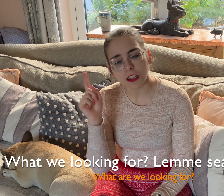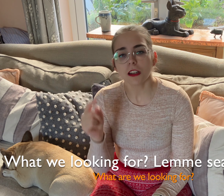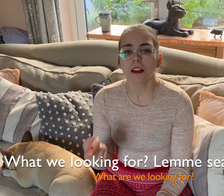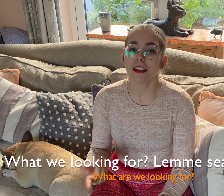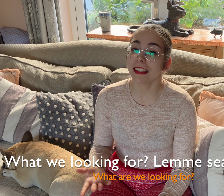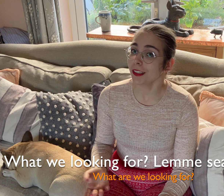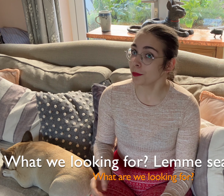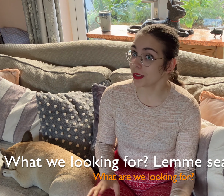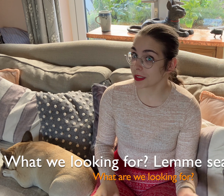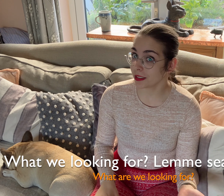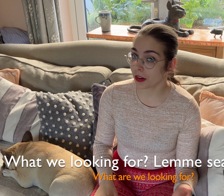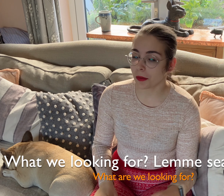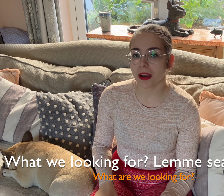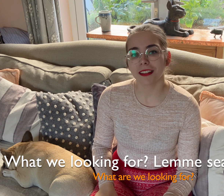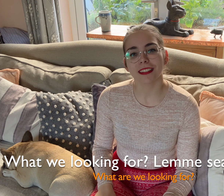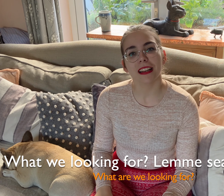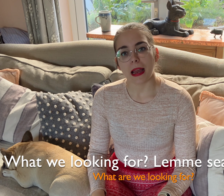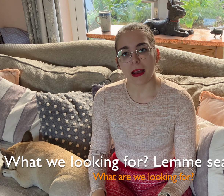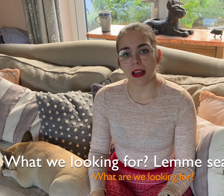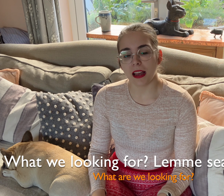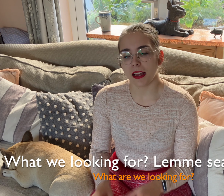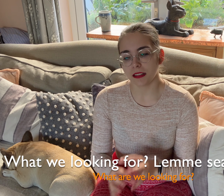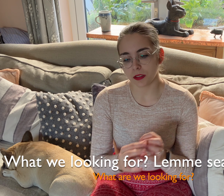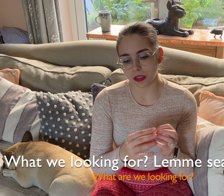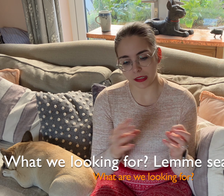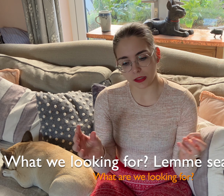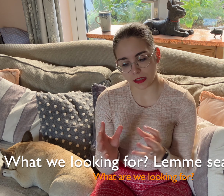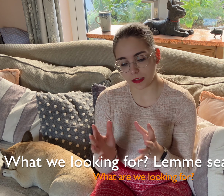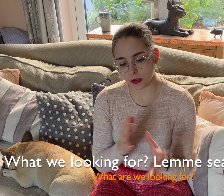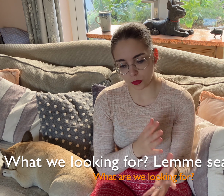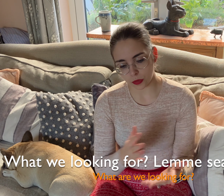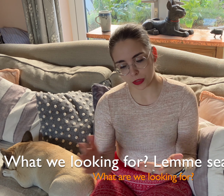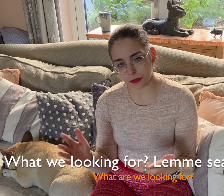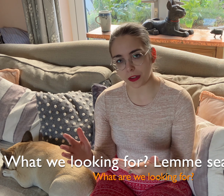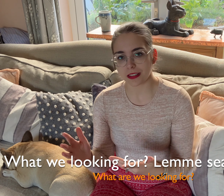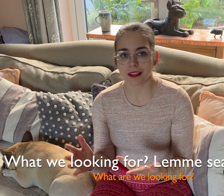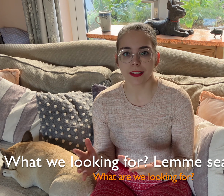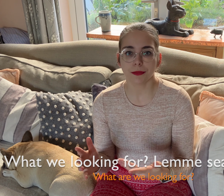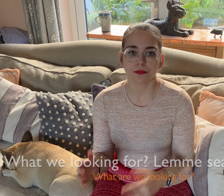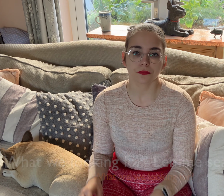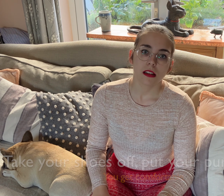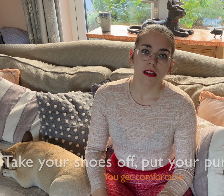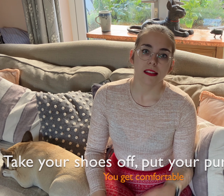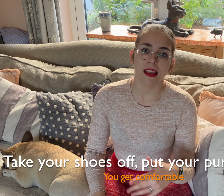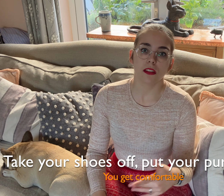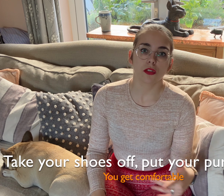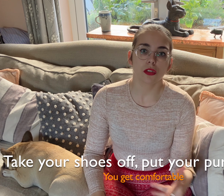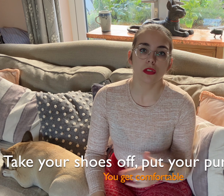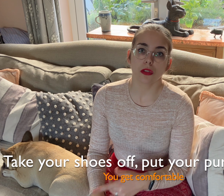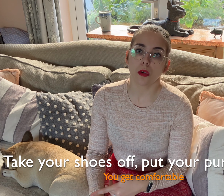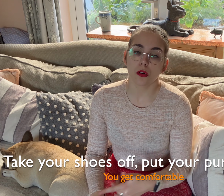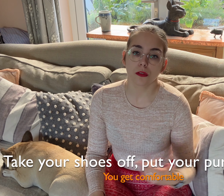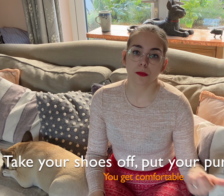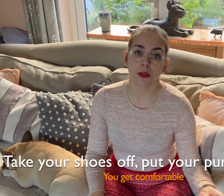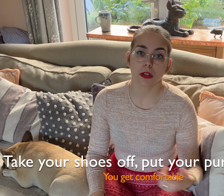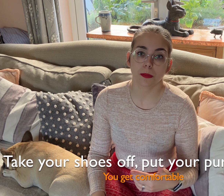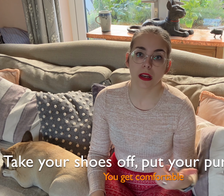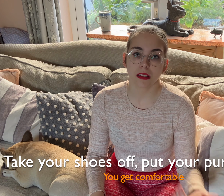Again, this is our grammar. And you can do this across the first line. Take your shoes off, put your purse